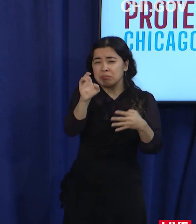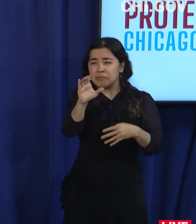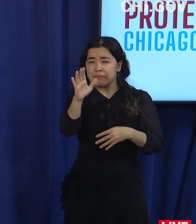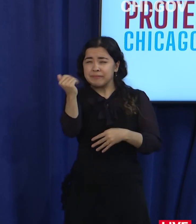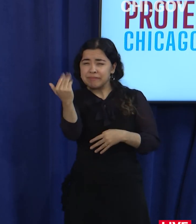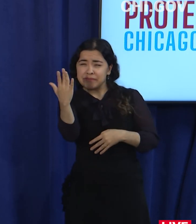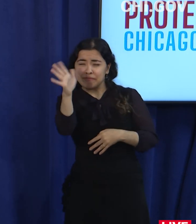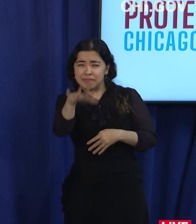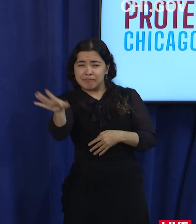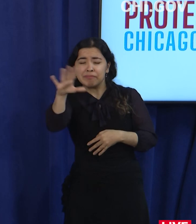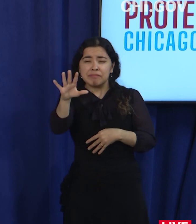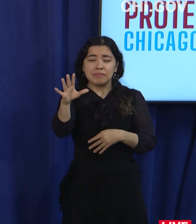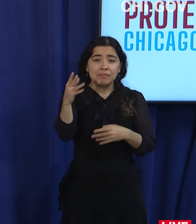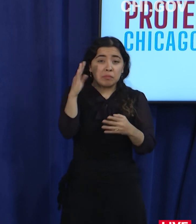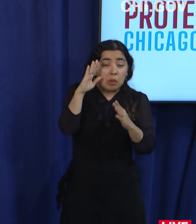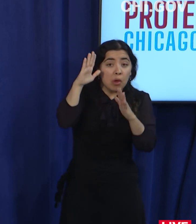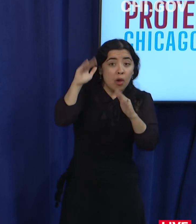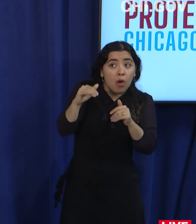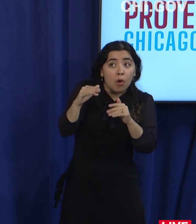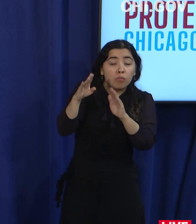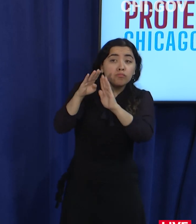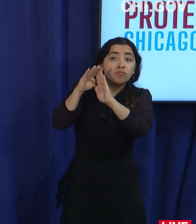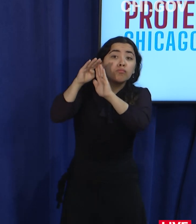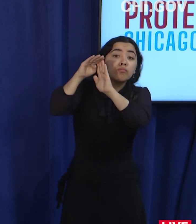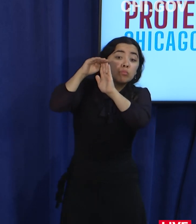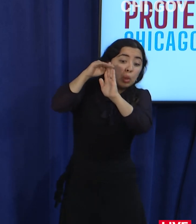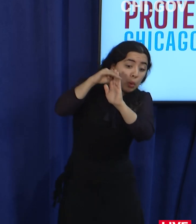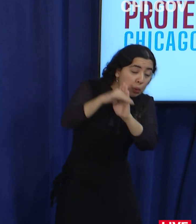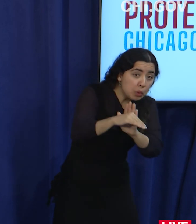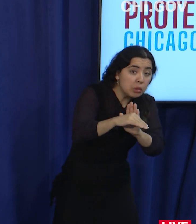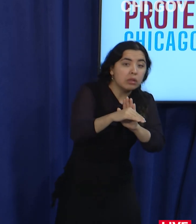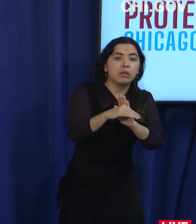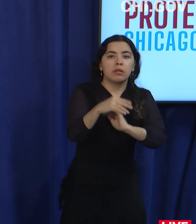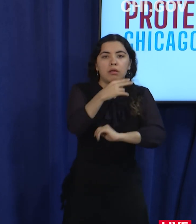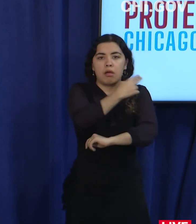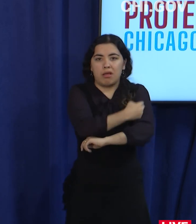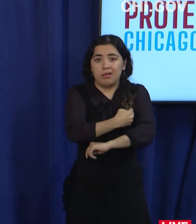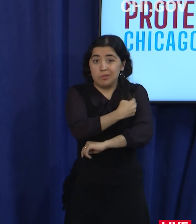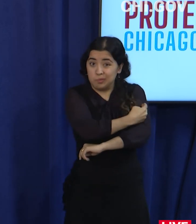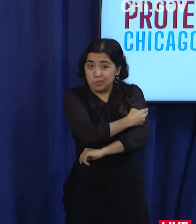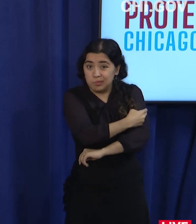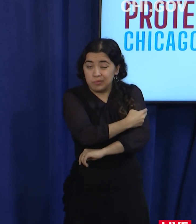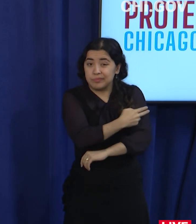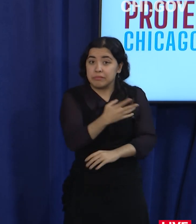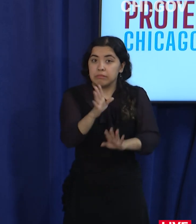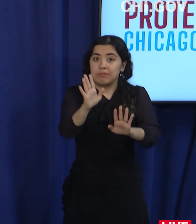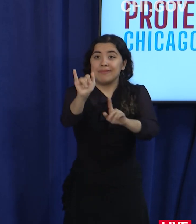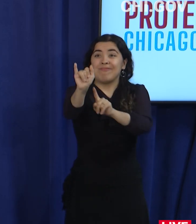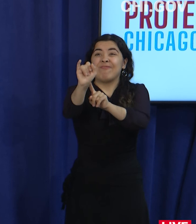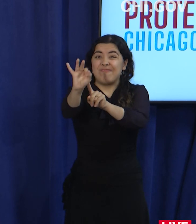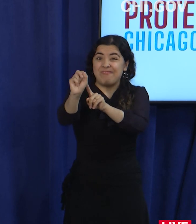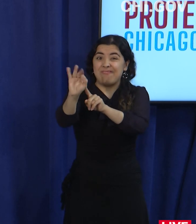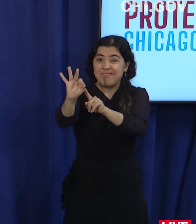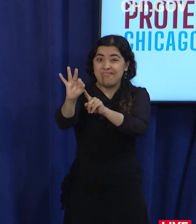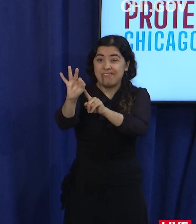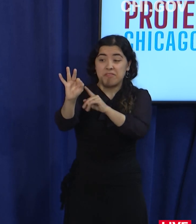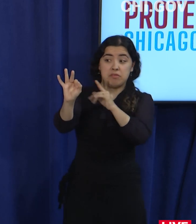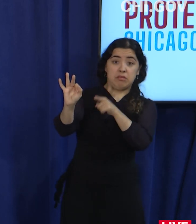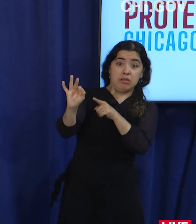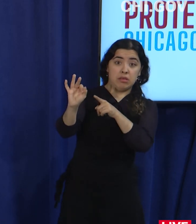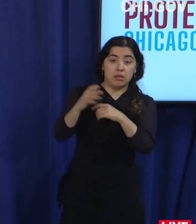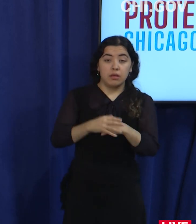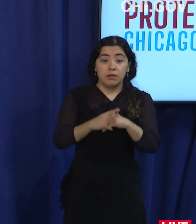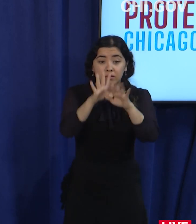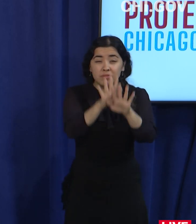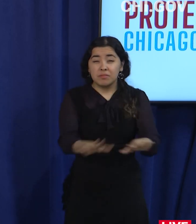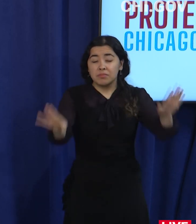very early progress that we have seen, and that's a big if. I think across the country, there has not been any signs of flattening at